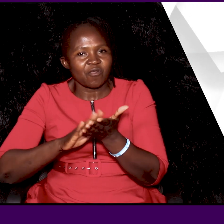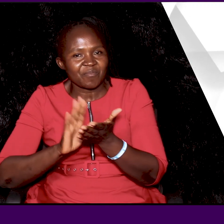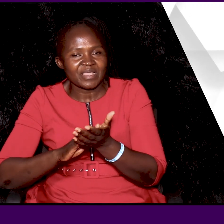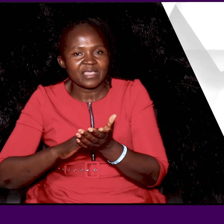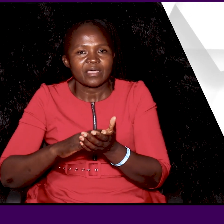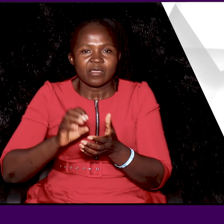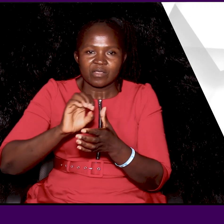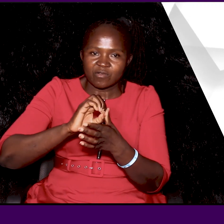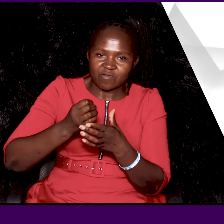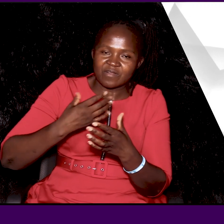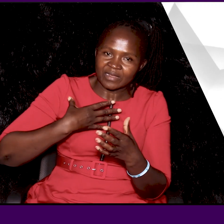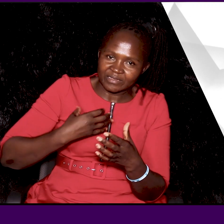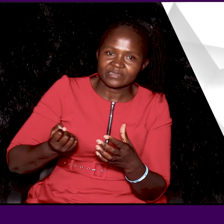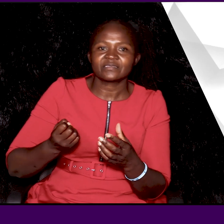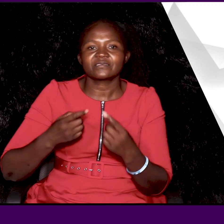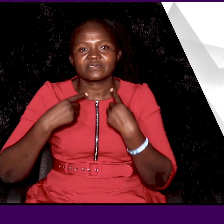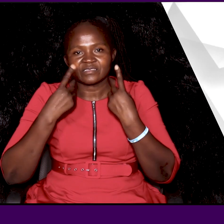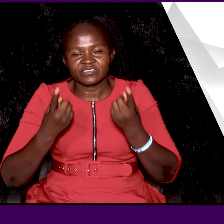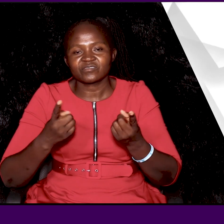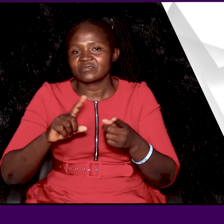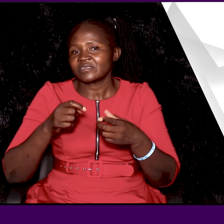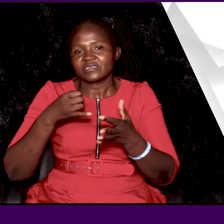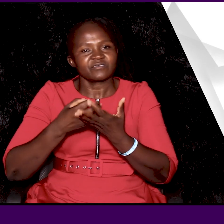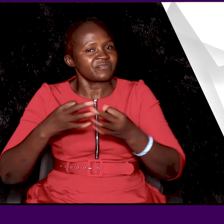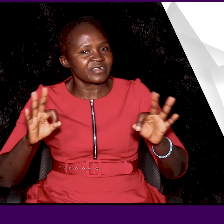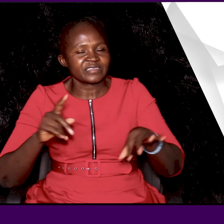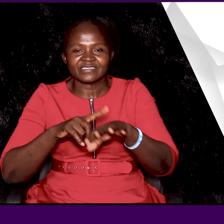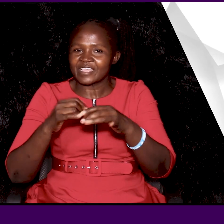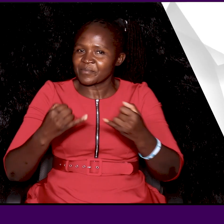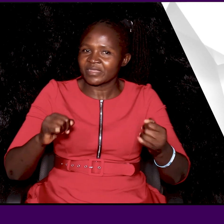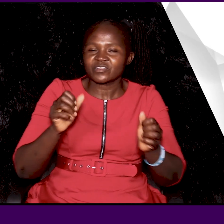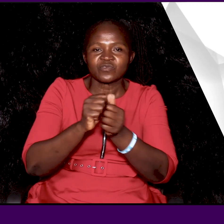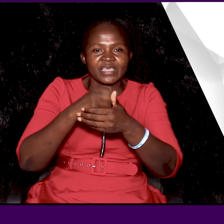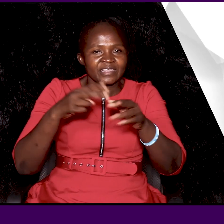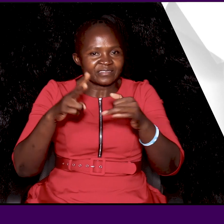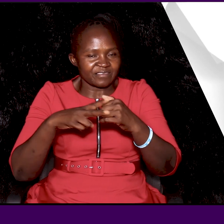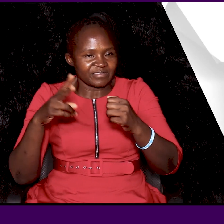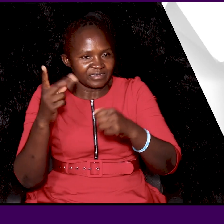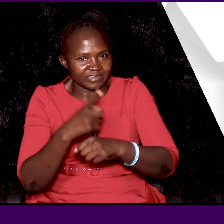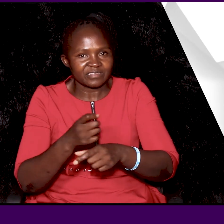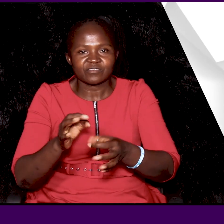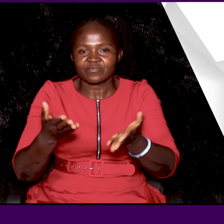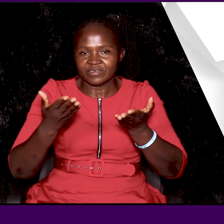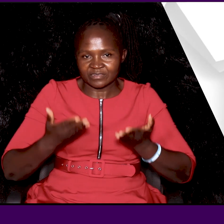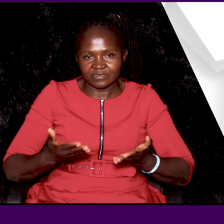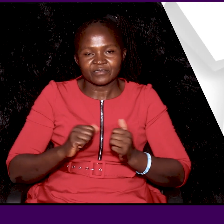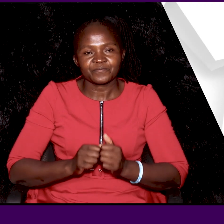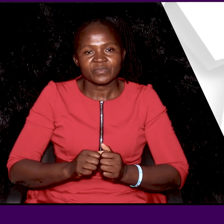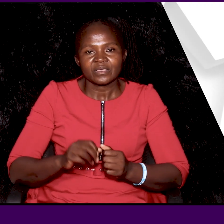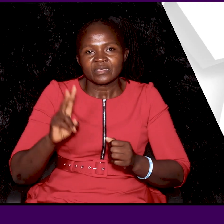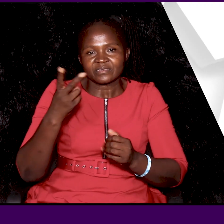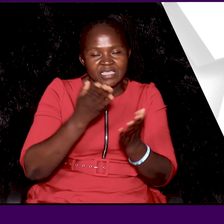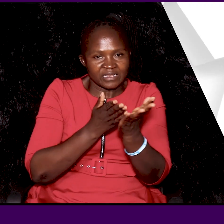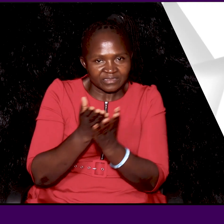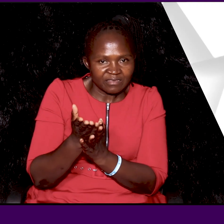and or suggestions. The course is free and the timeline is within 7 days of receipt. The